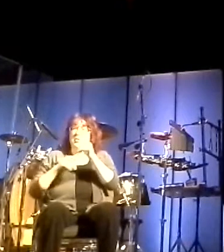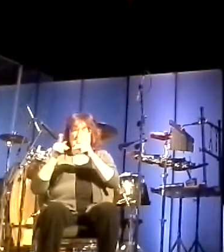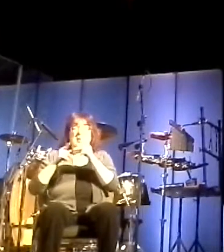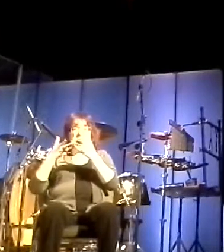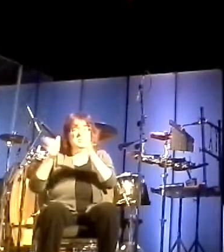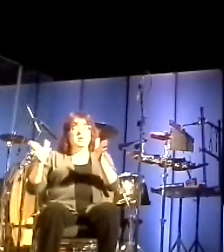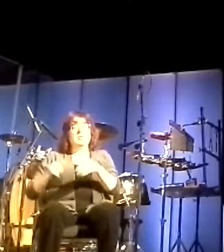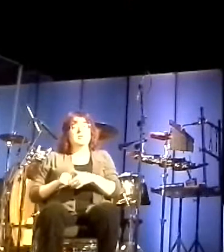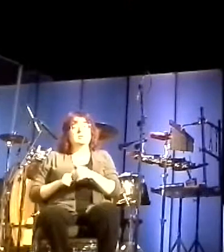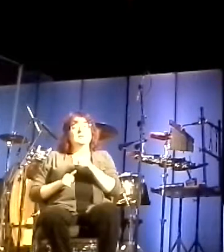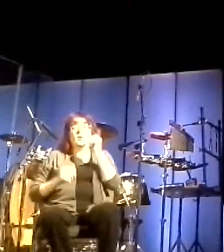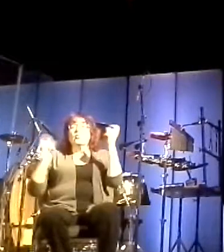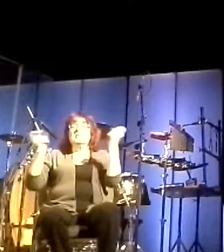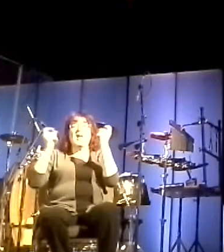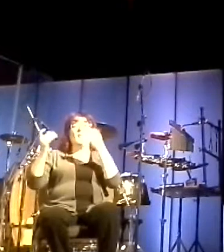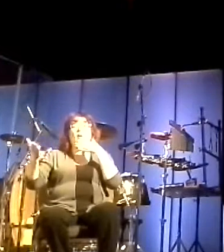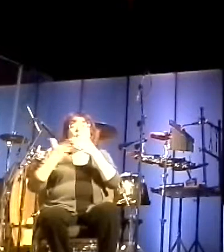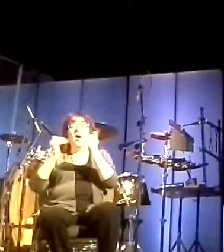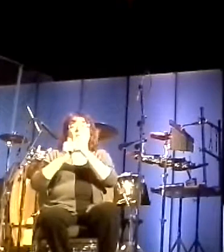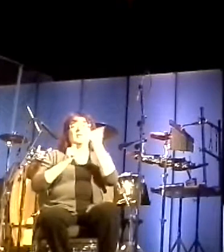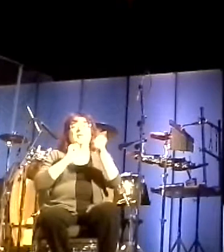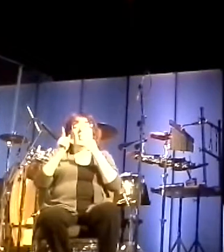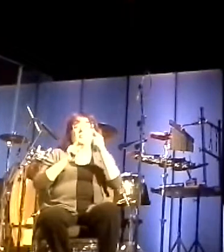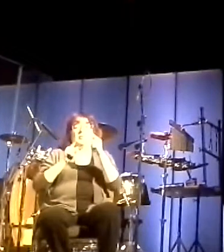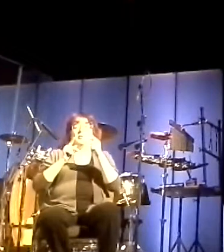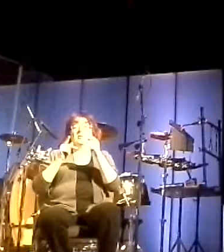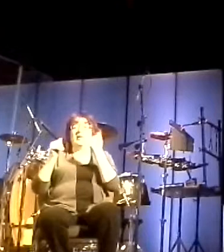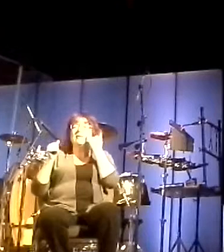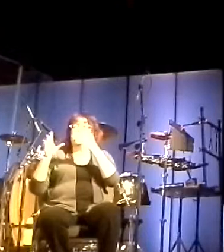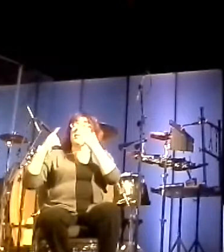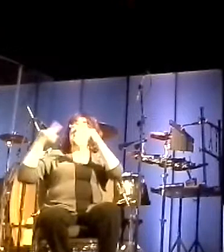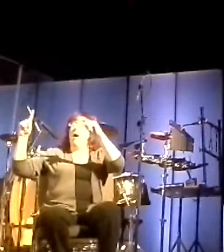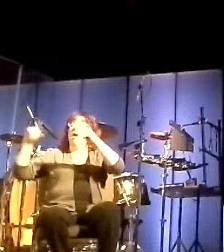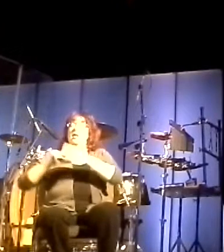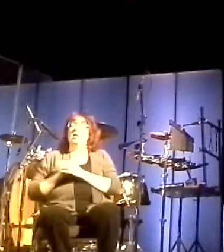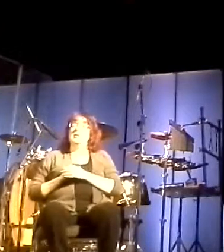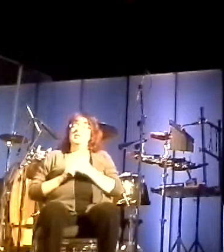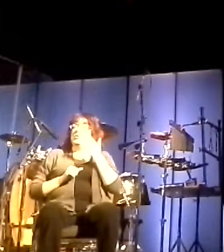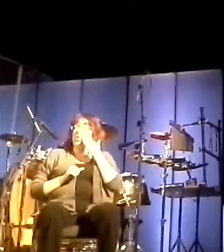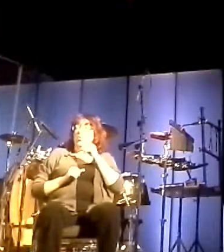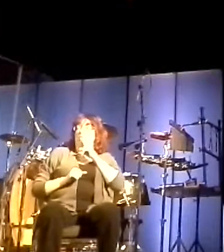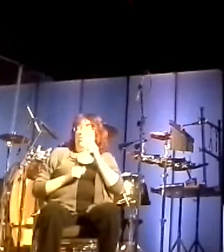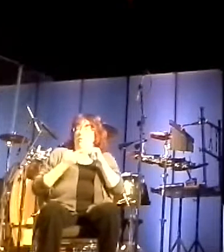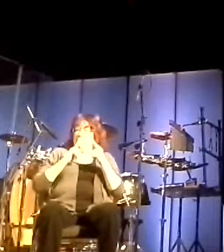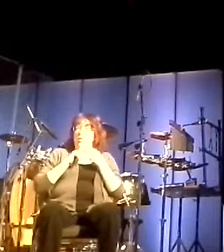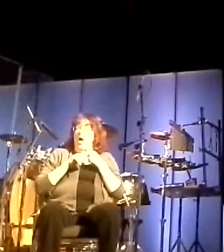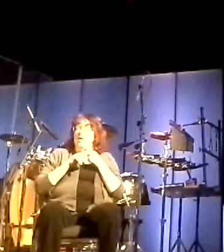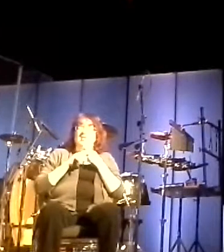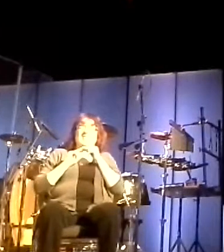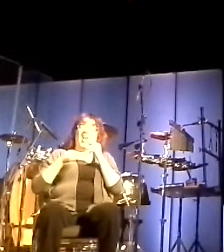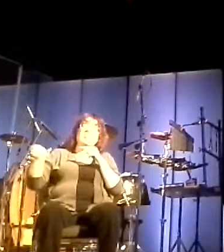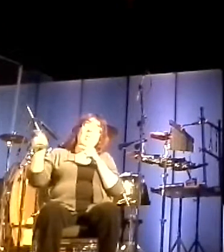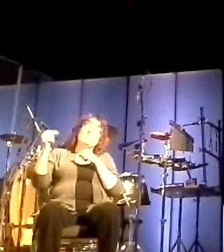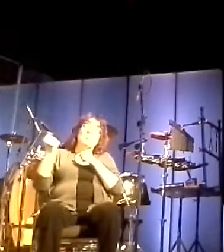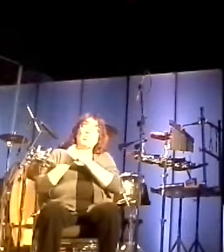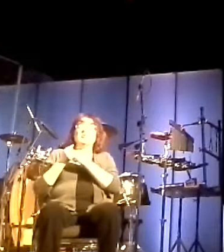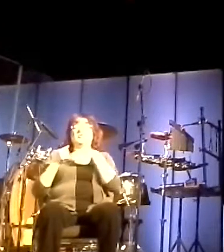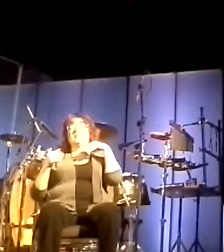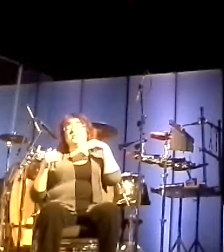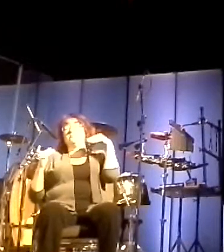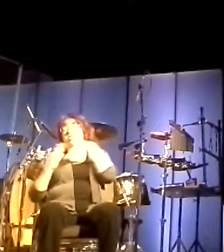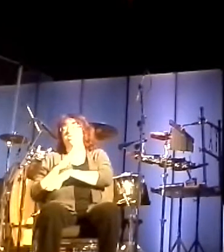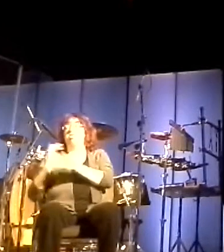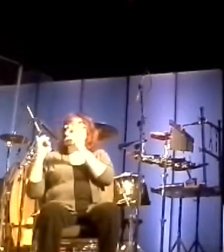people. We don't celebrate really well with people when they're doing well. You know, if you want to know who the real friends are in your life, not those who are there for you when you're down and